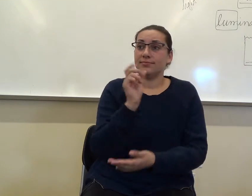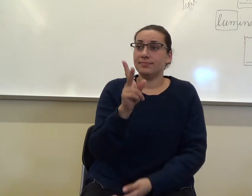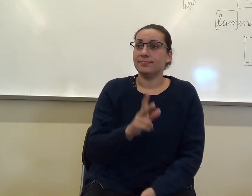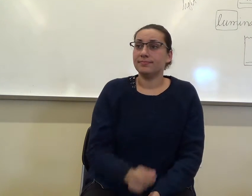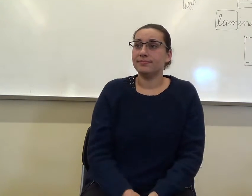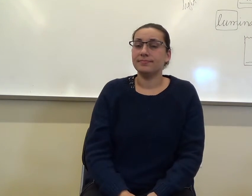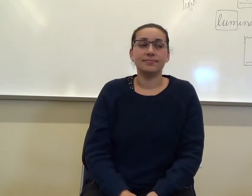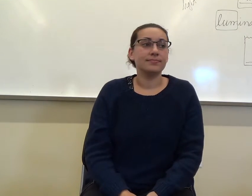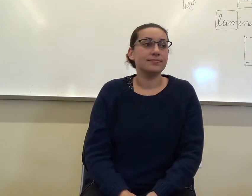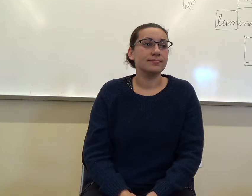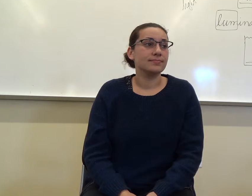on.